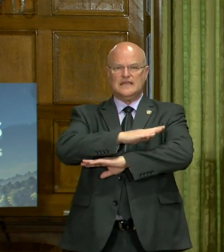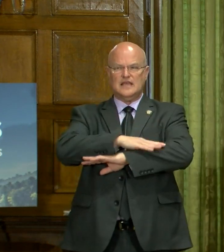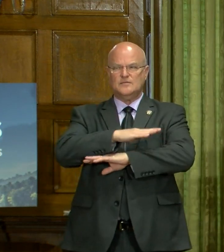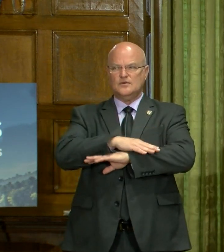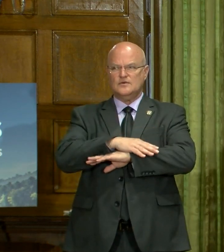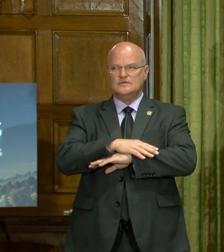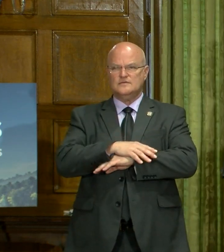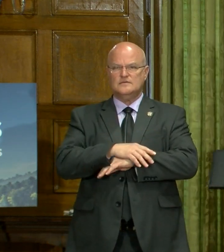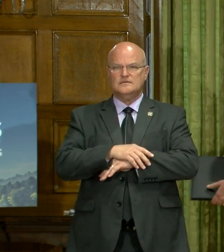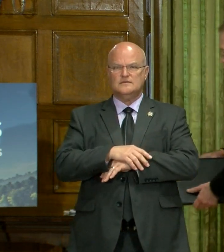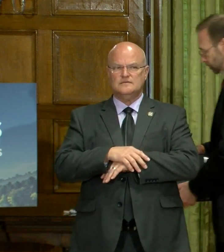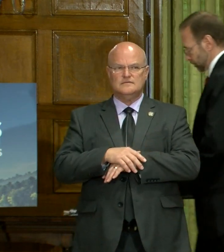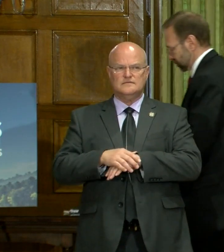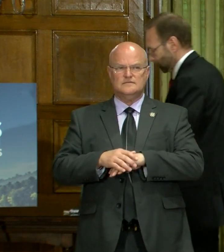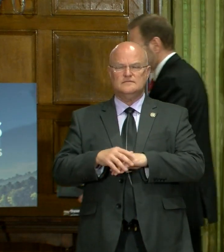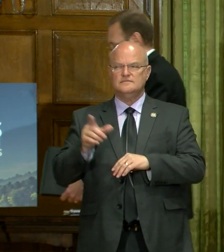table.